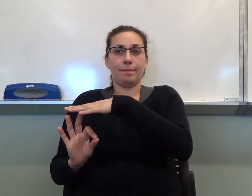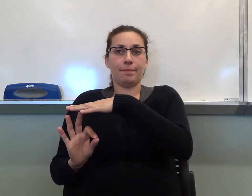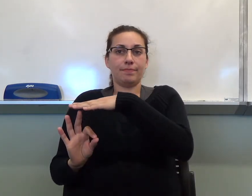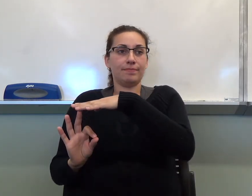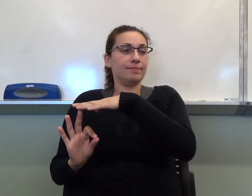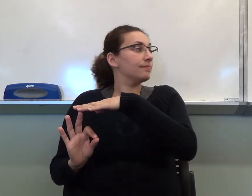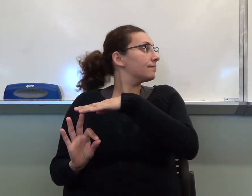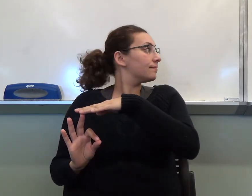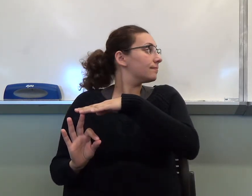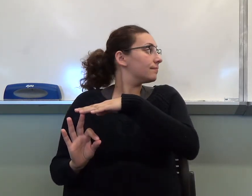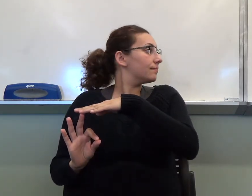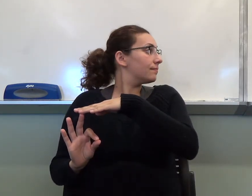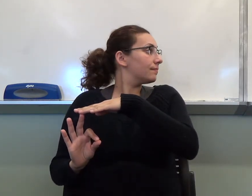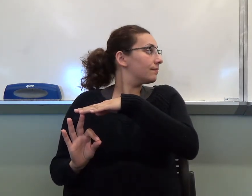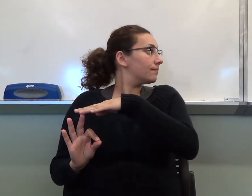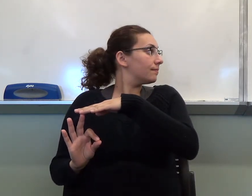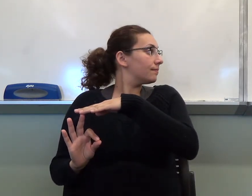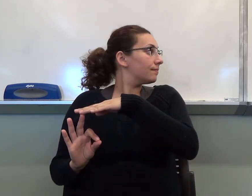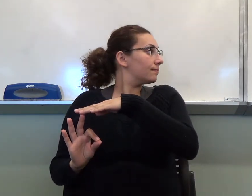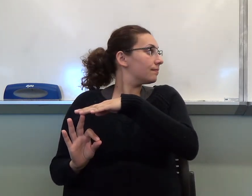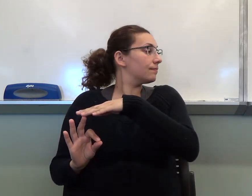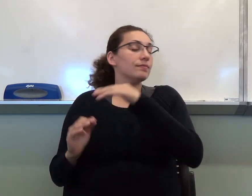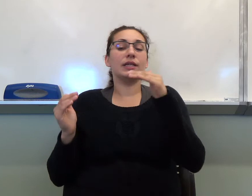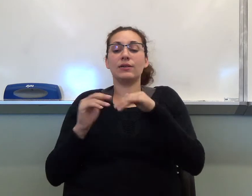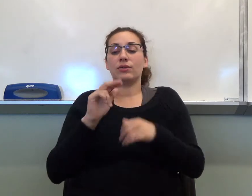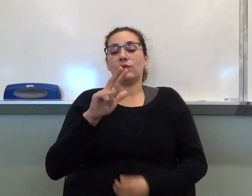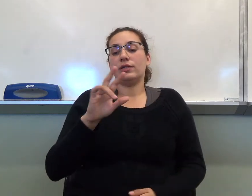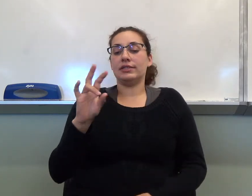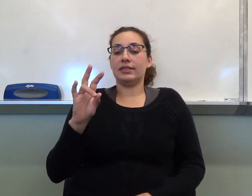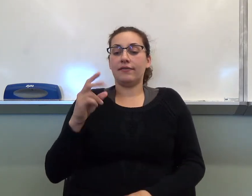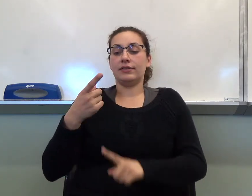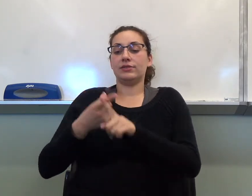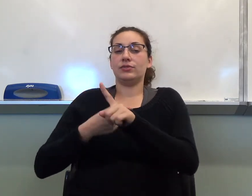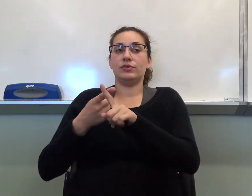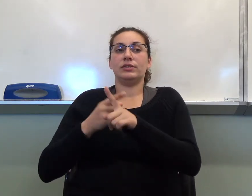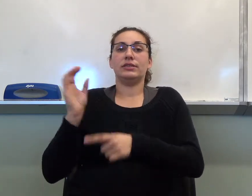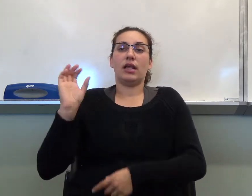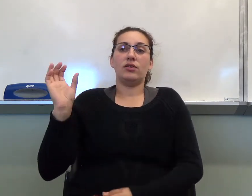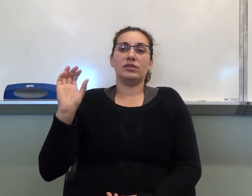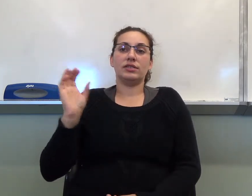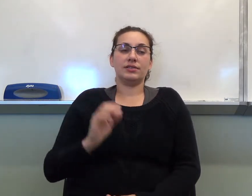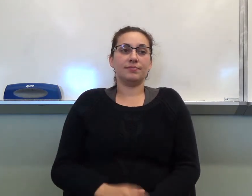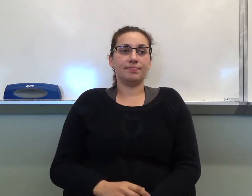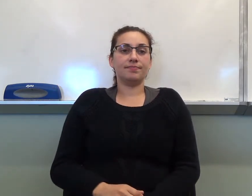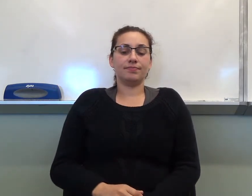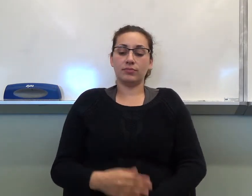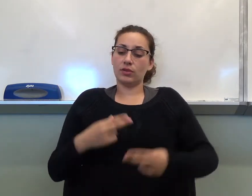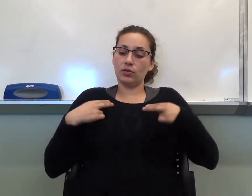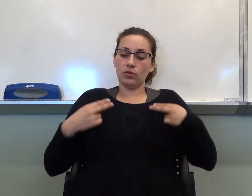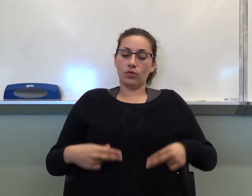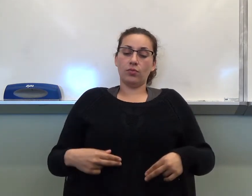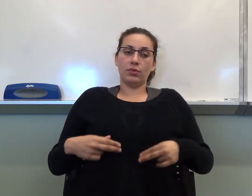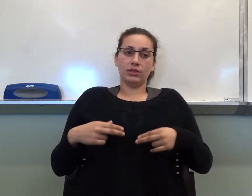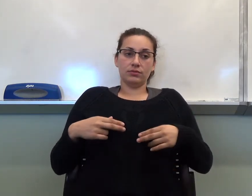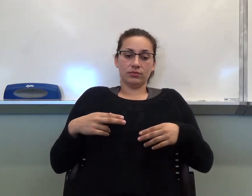And it comes out to be 37 degrees Celsius. So that's the human body temperature in Celsius